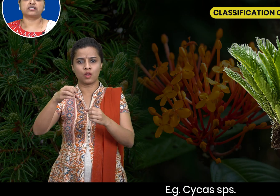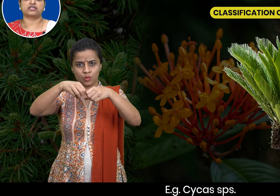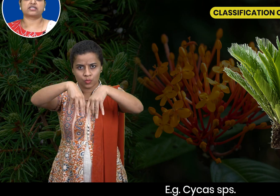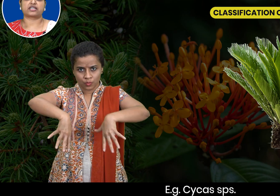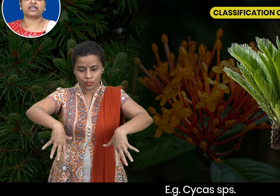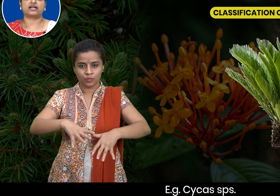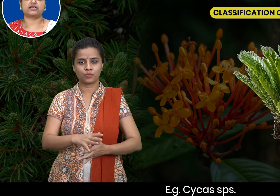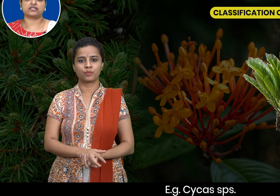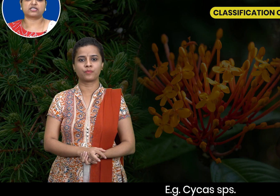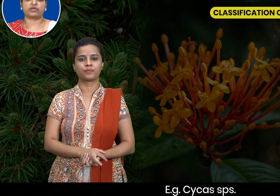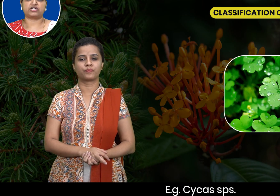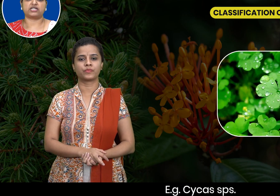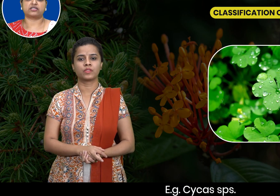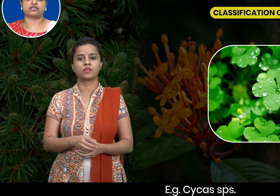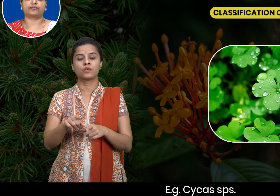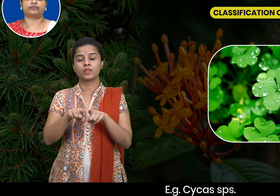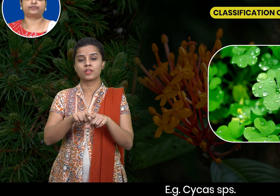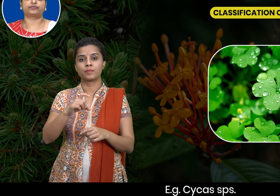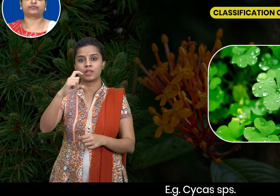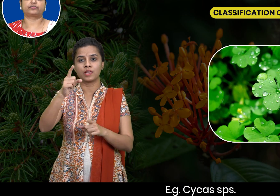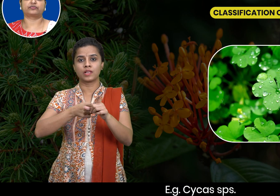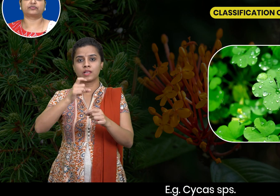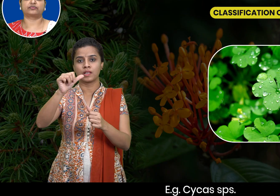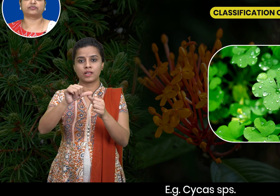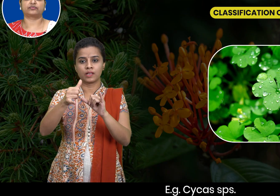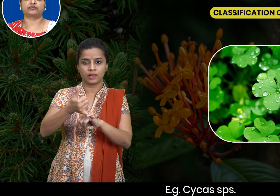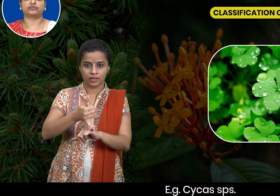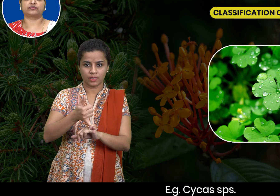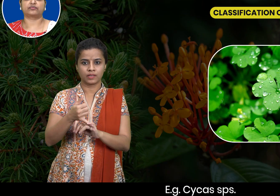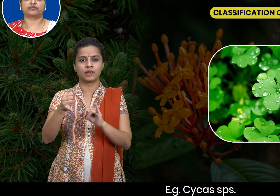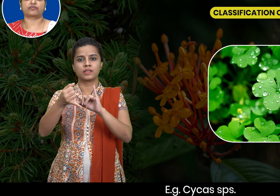Example, cycas species.